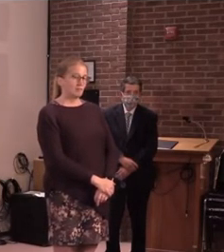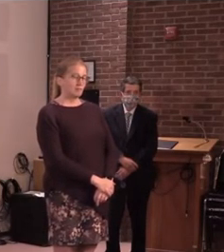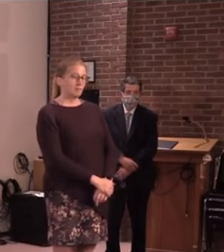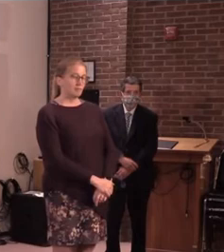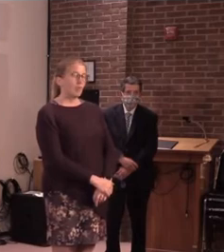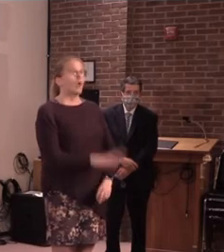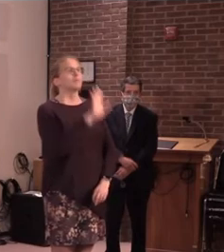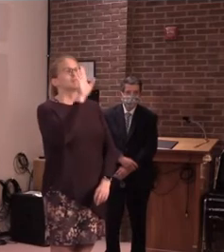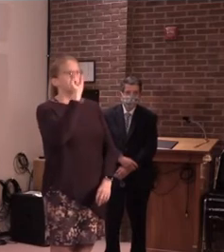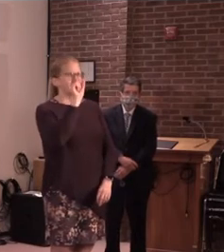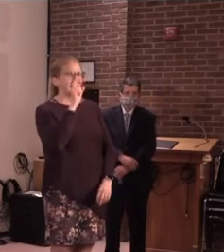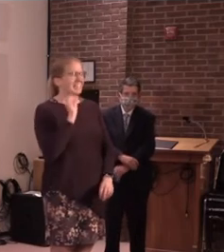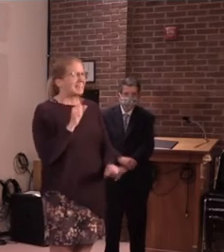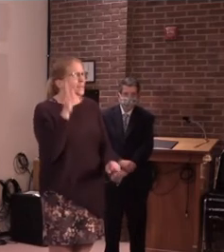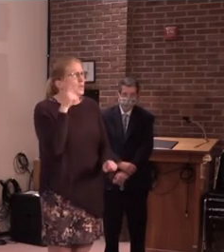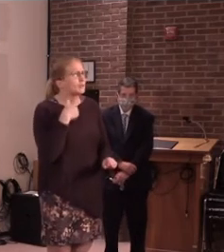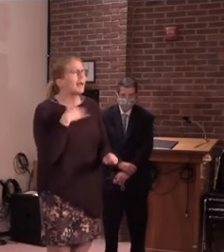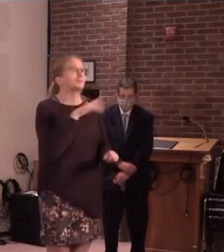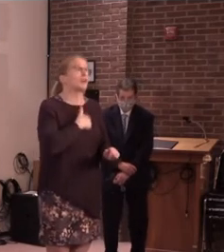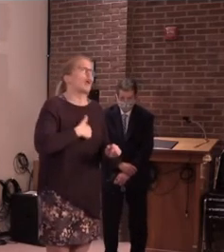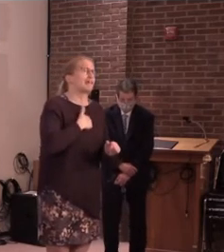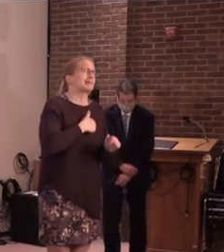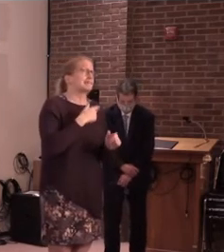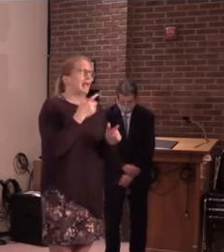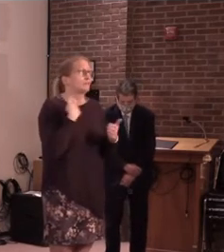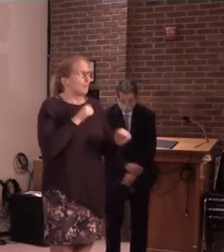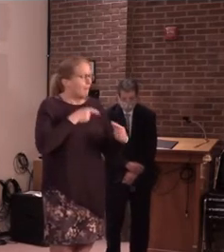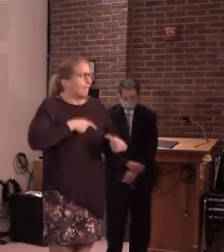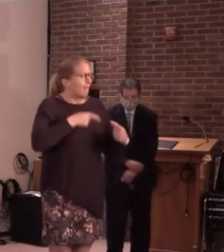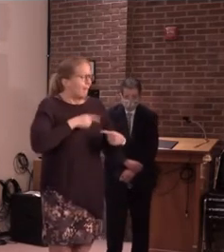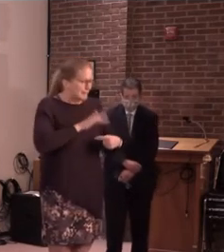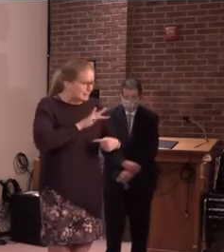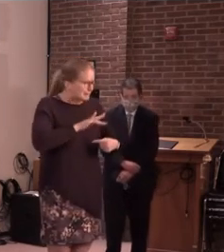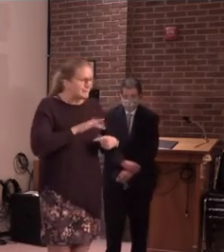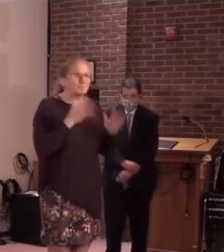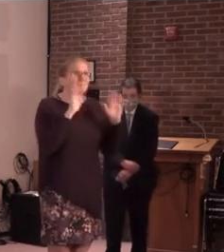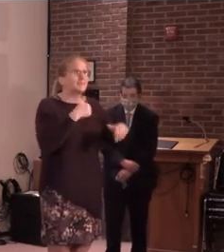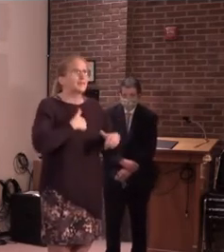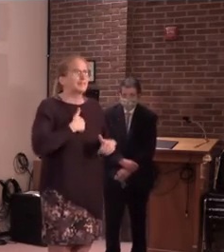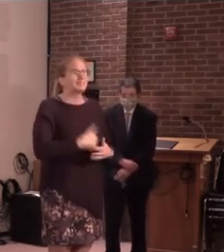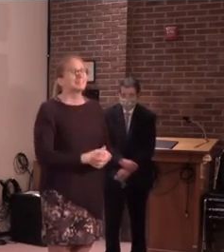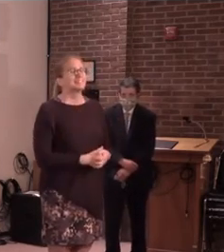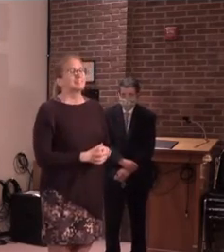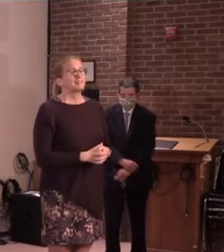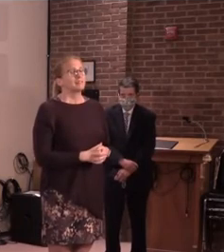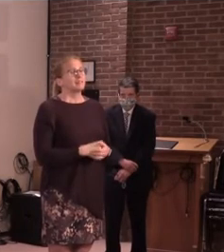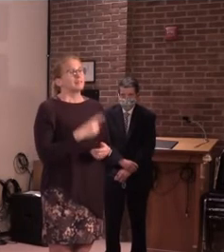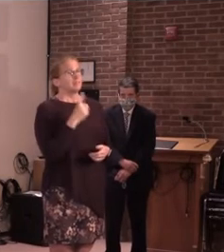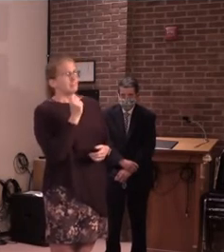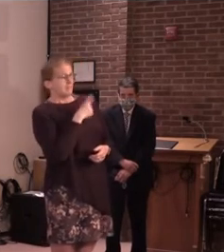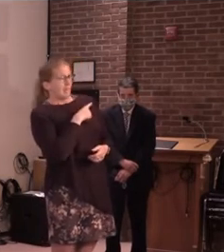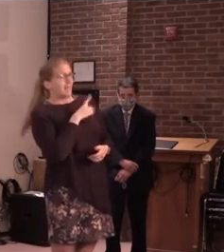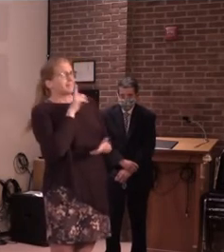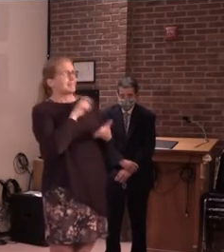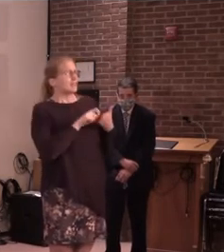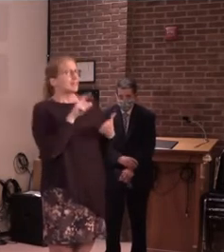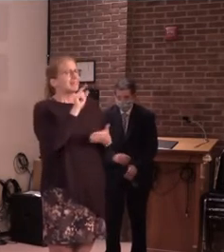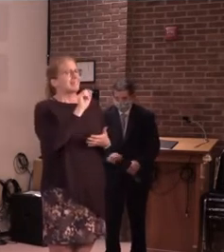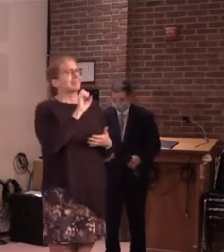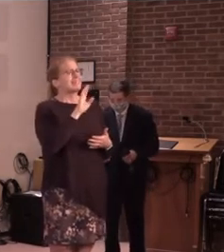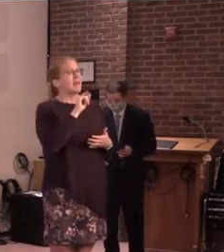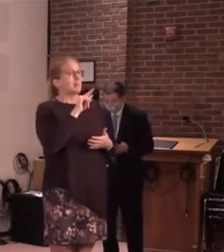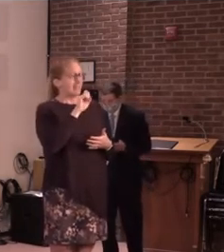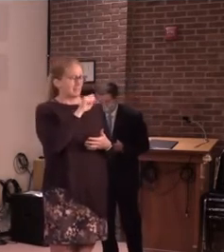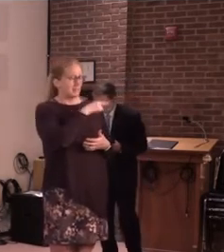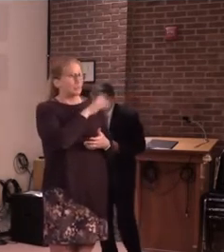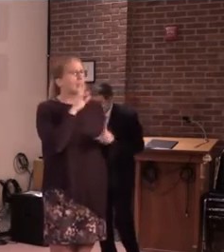Pete, you there? Apologies. Can you hear me now? We can. All right. Secretary Tebbets, you spoke about the financial duress that many